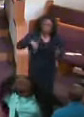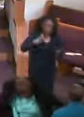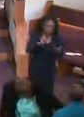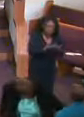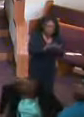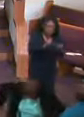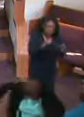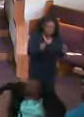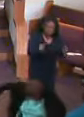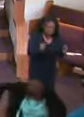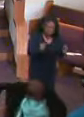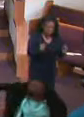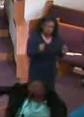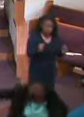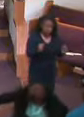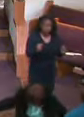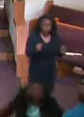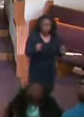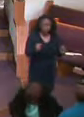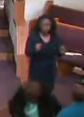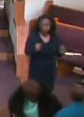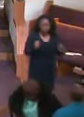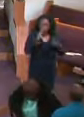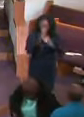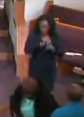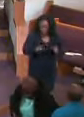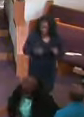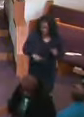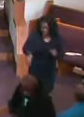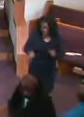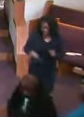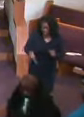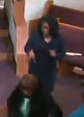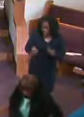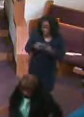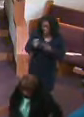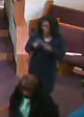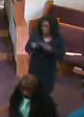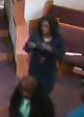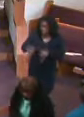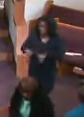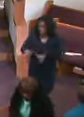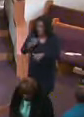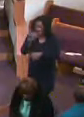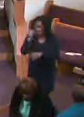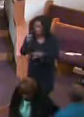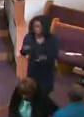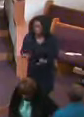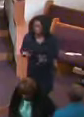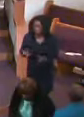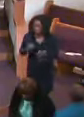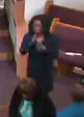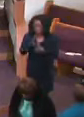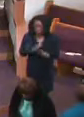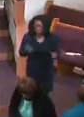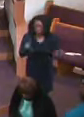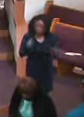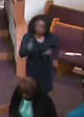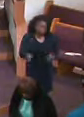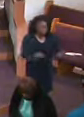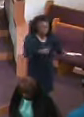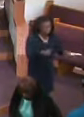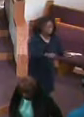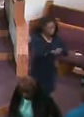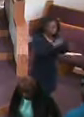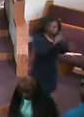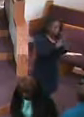going safe and sound. Bless those, O Lord, who chose to stay in today. Bless them, O Lord, that their travel will be